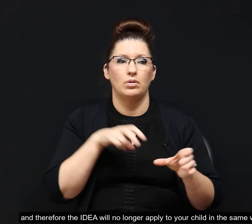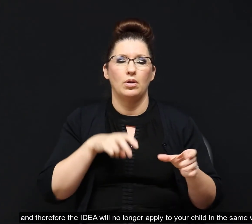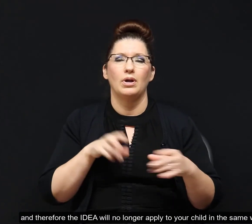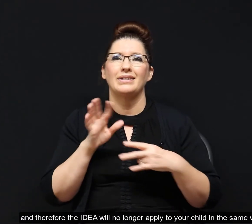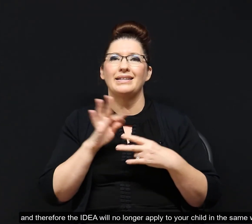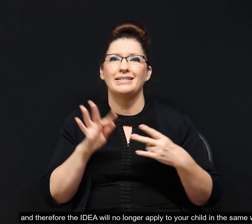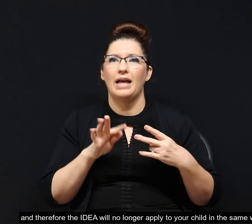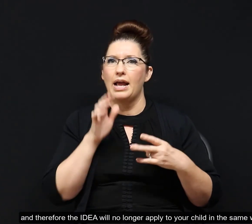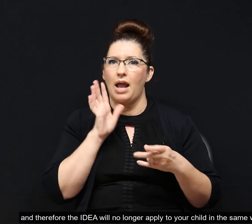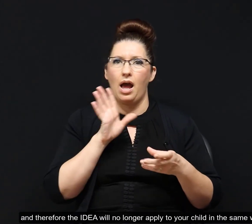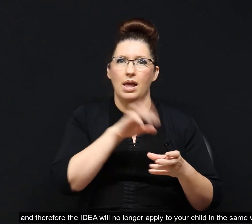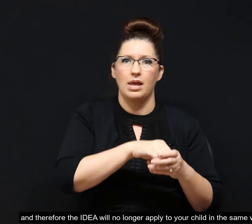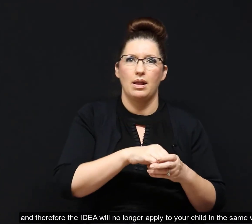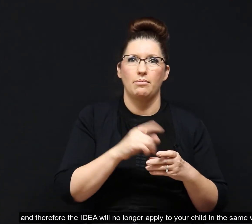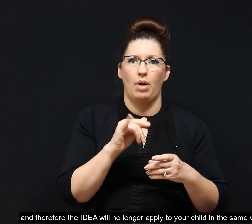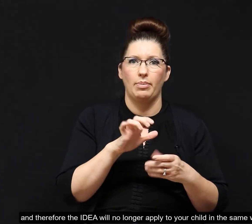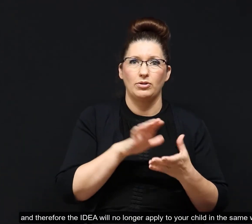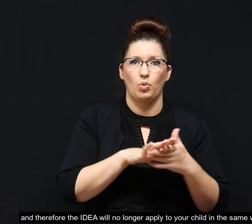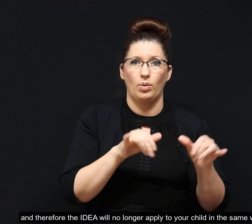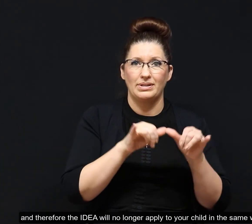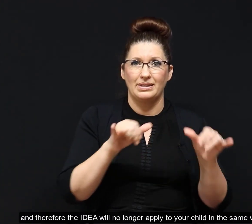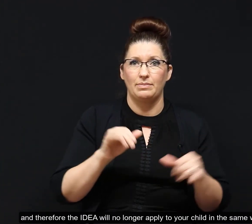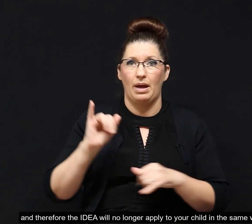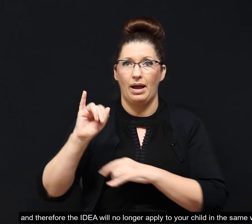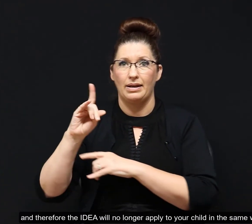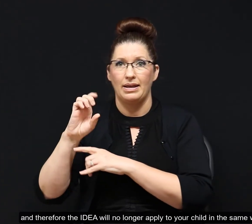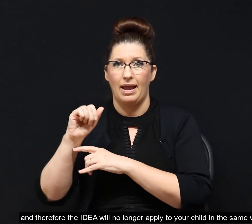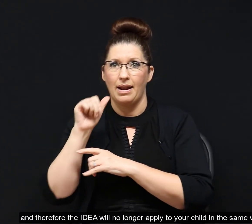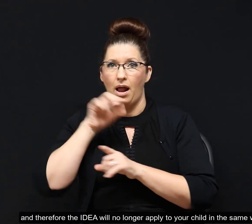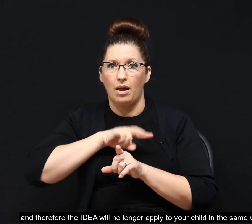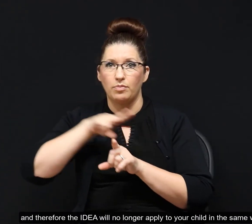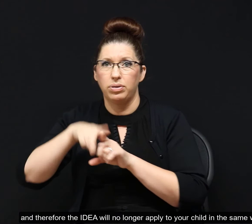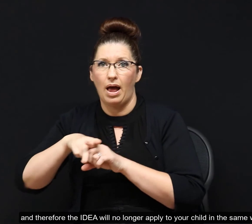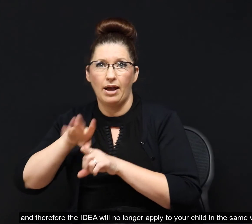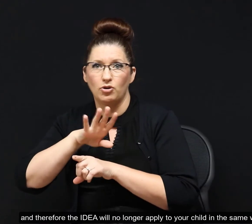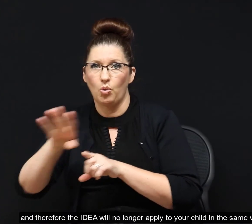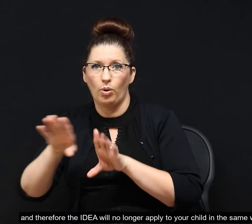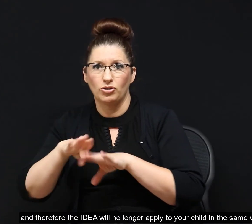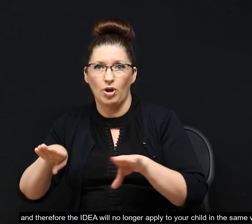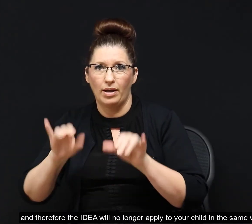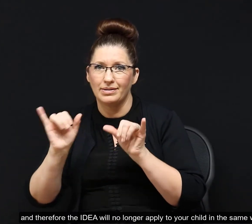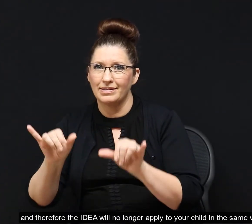the IDEA will no longer apply to your child in the same way.